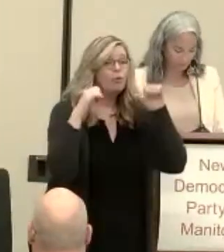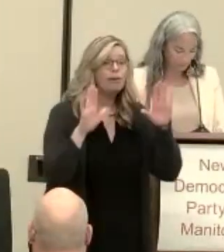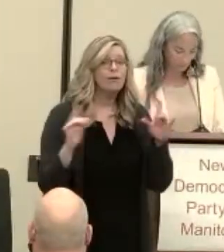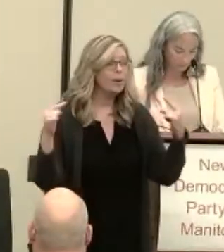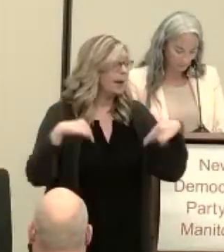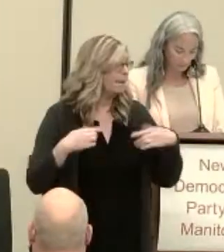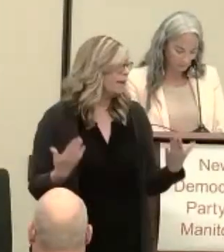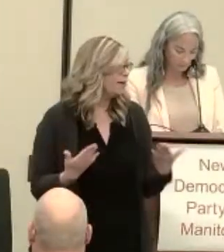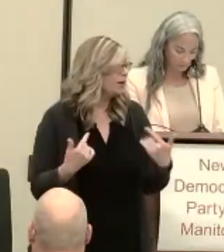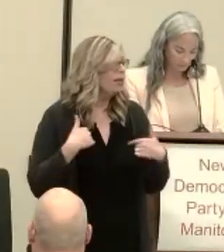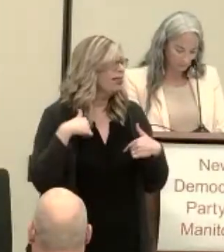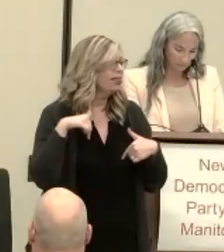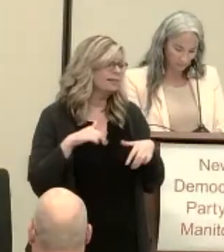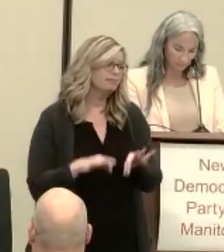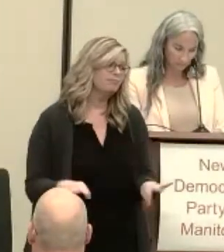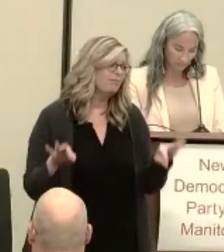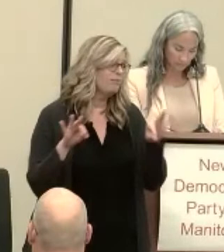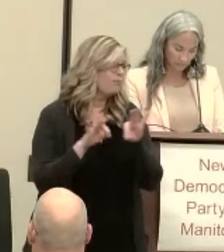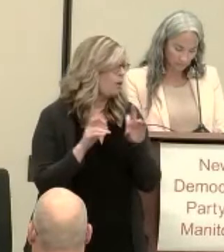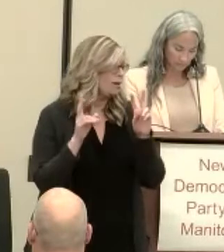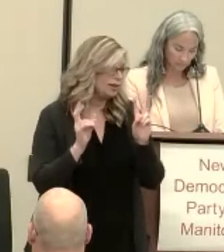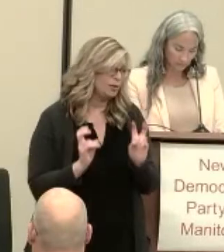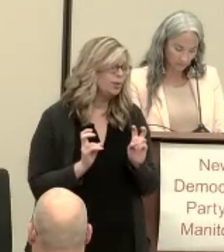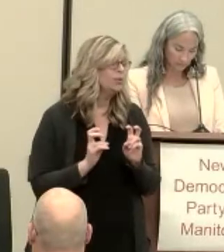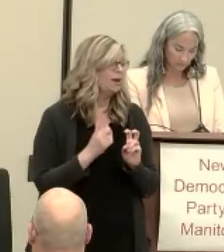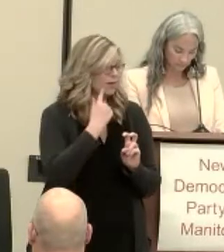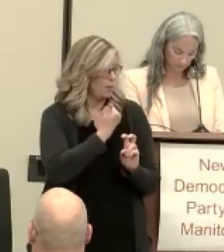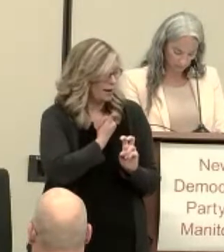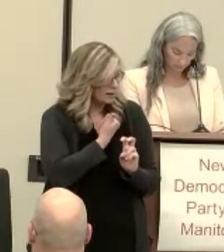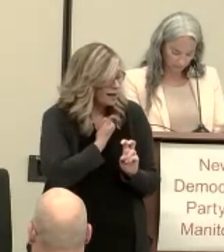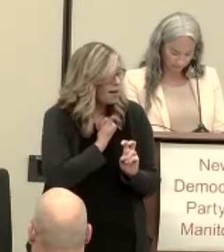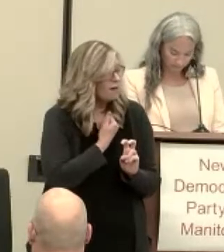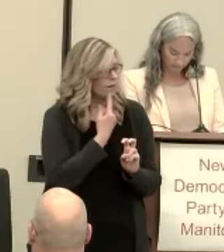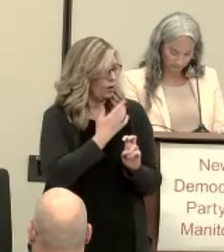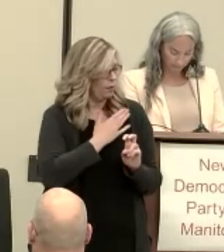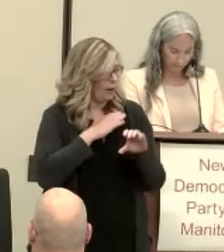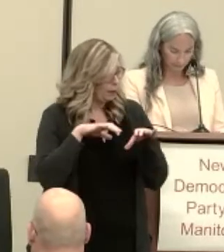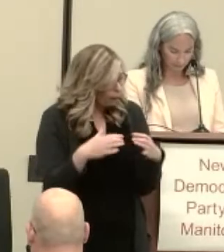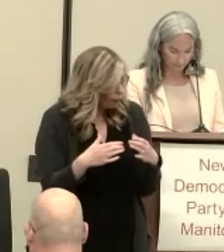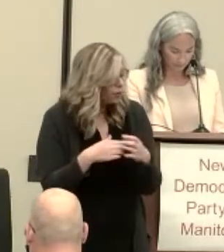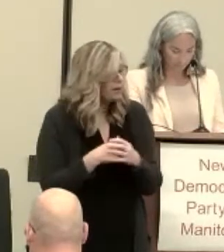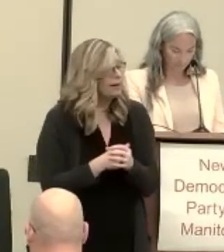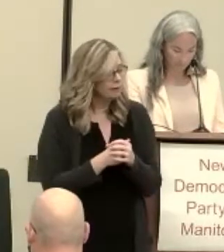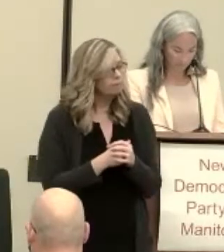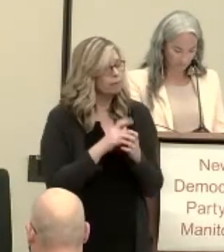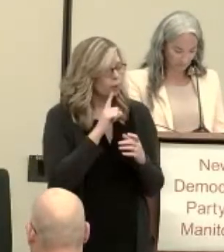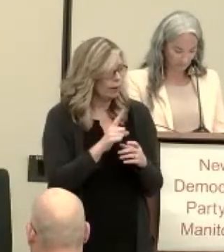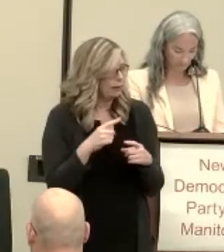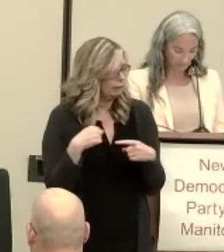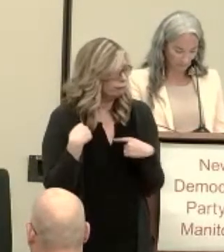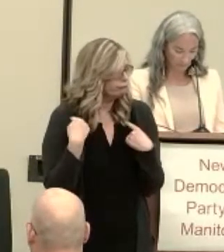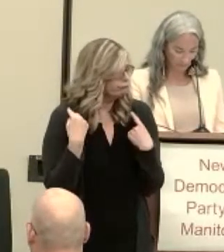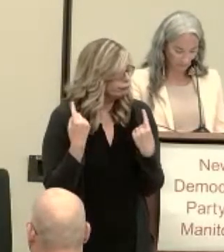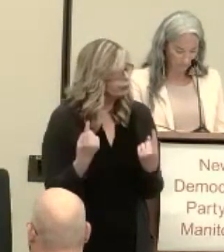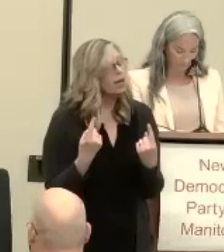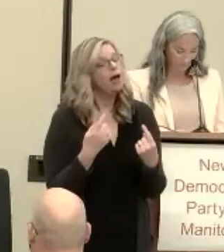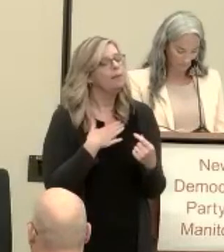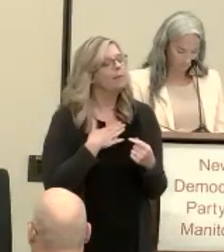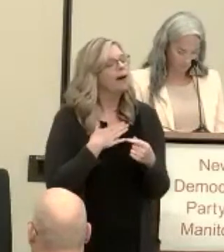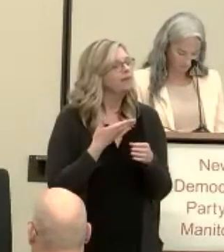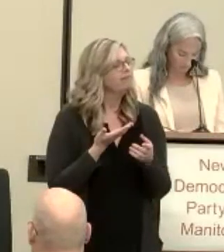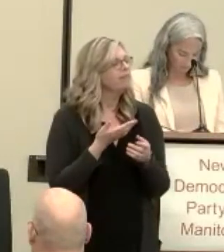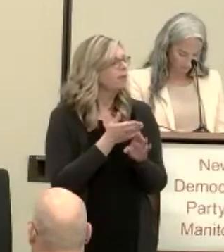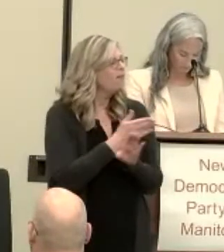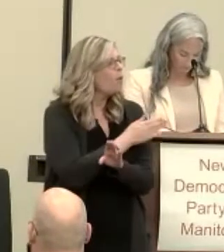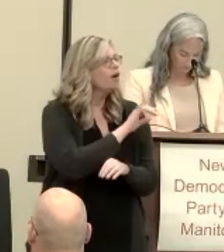is an incredibly important issue for me, for my party. It has been for a long time. My colleague, Dr. John Gerard, the